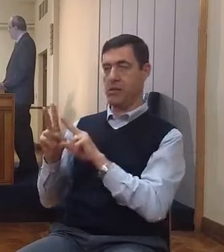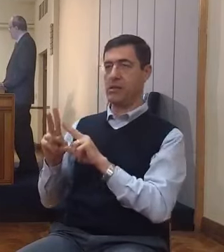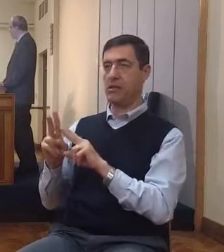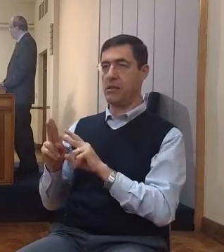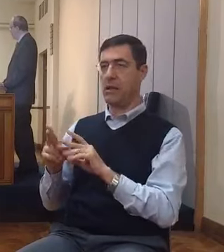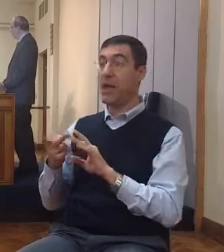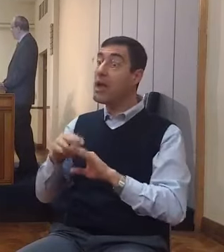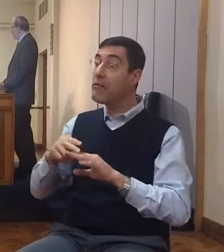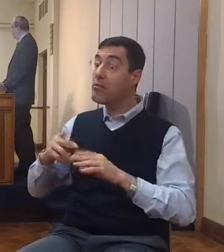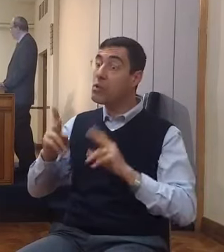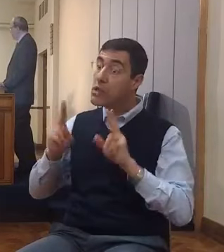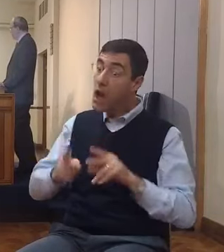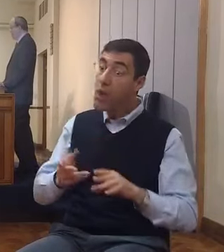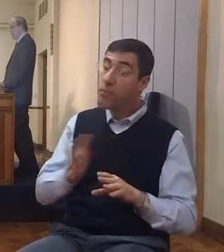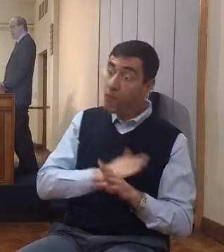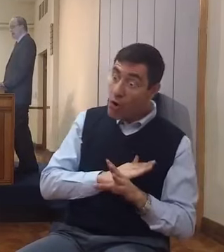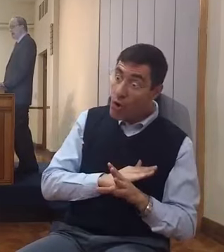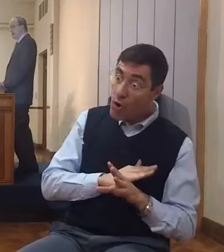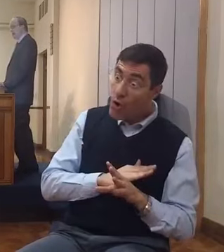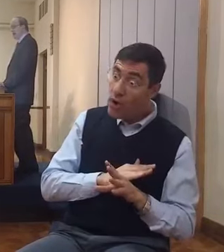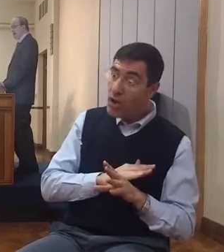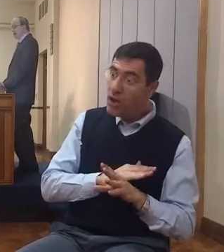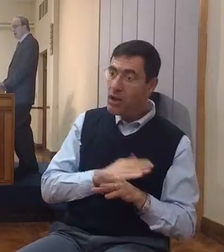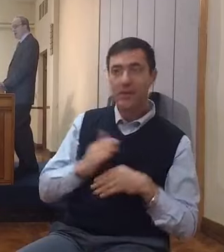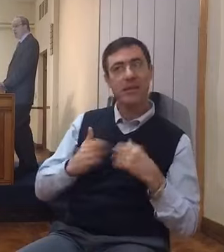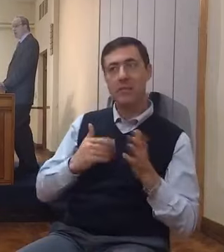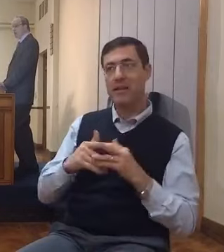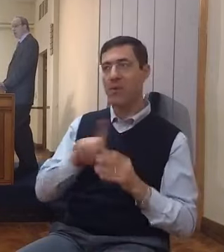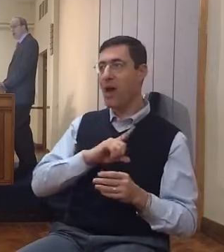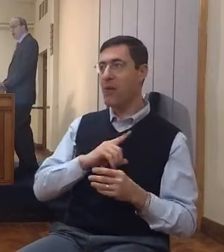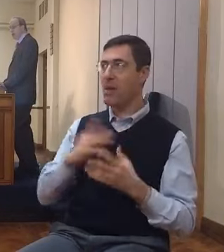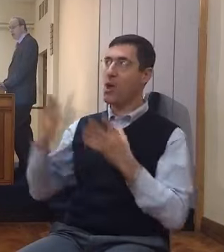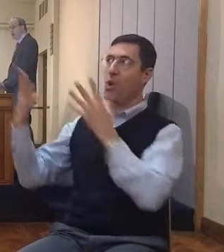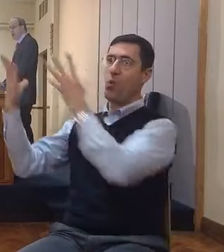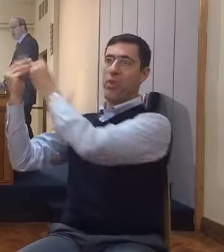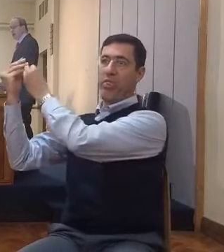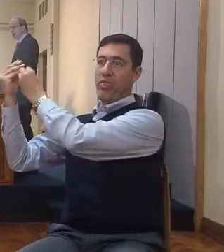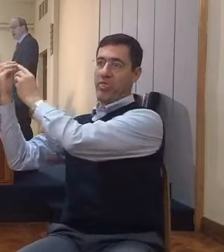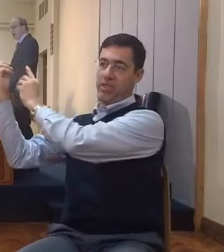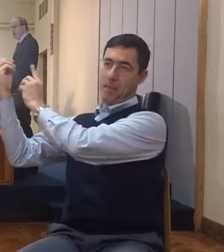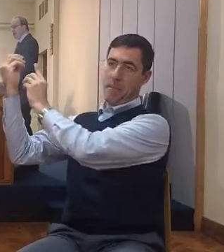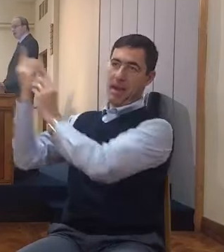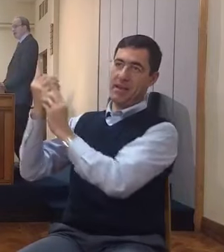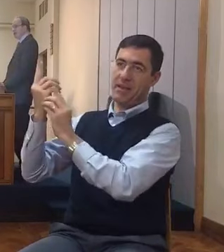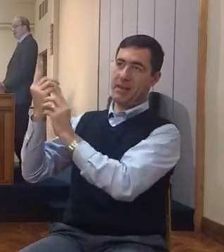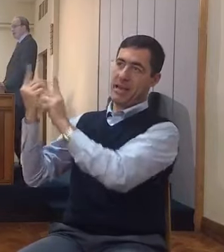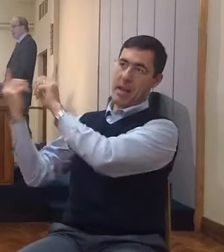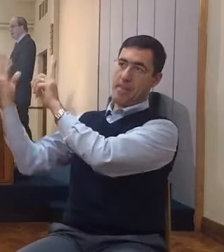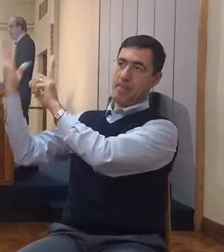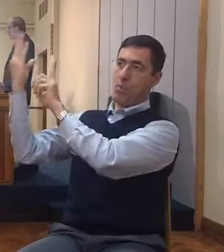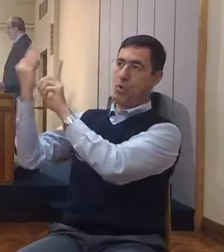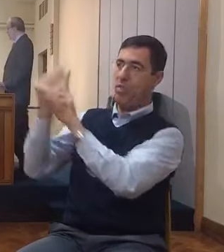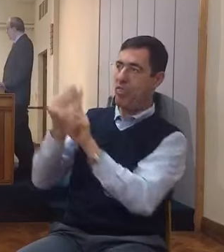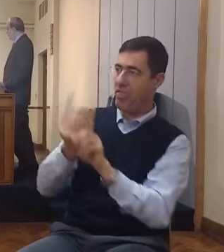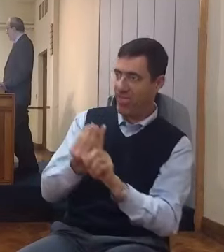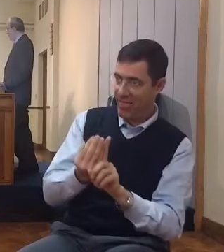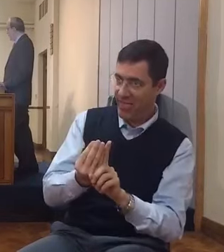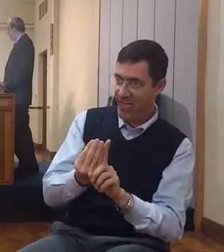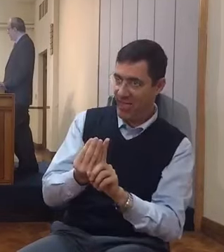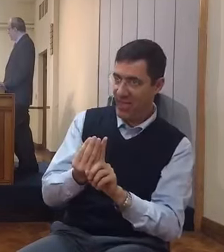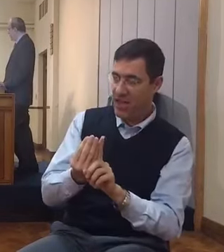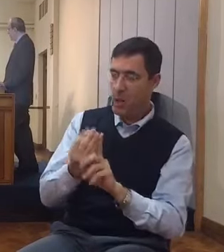returns, we shall return with him, and we shall see how he destroys the man of